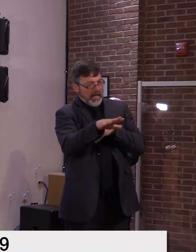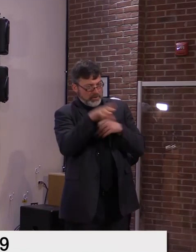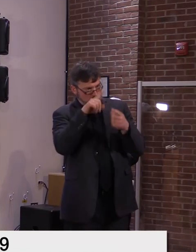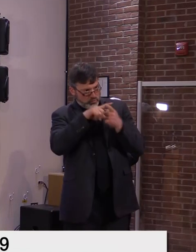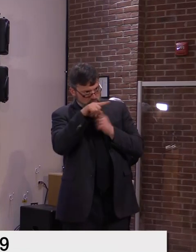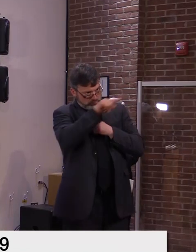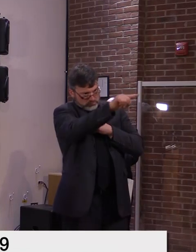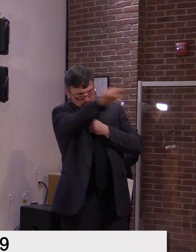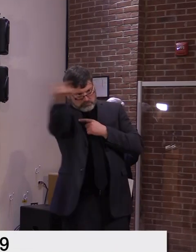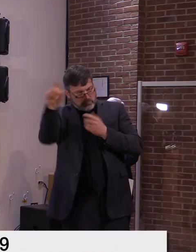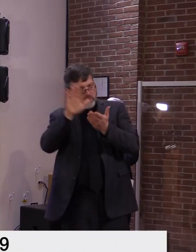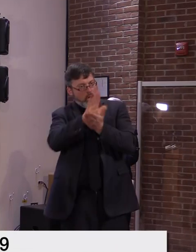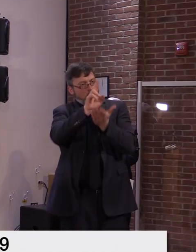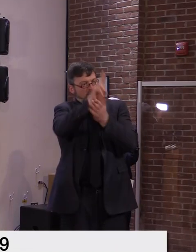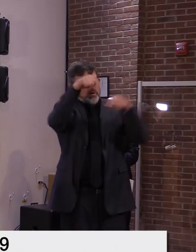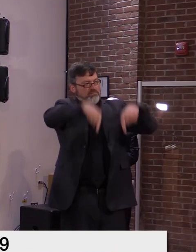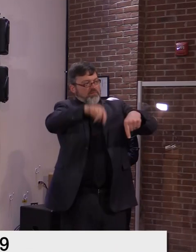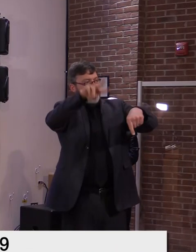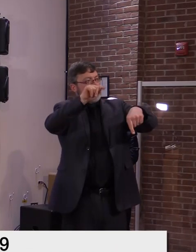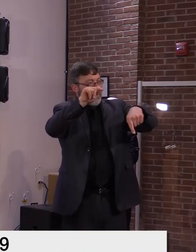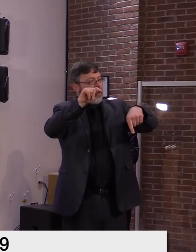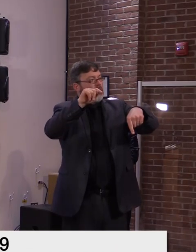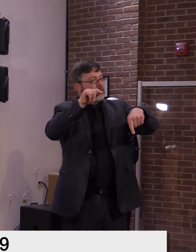well as businesses.